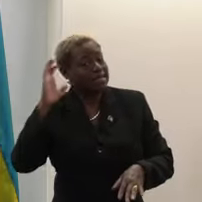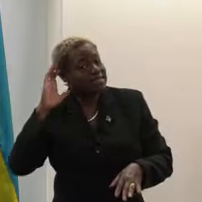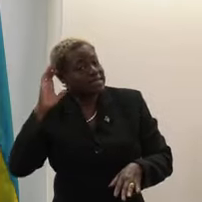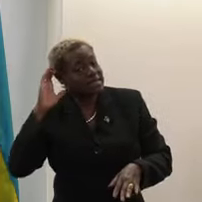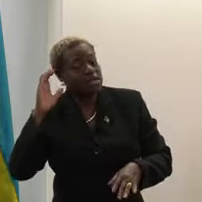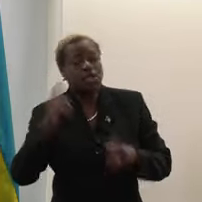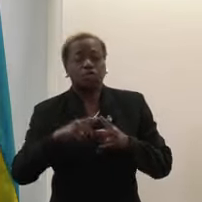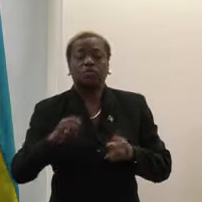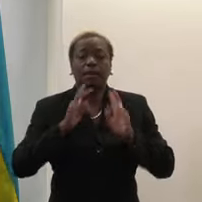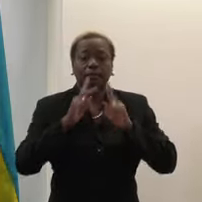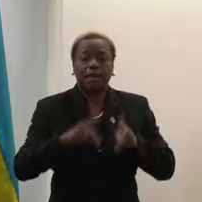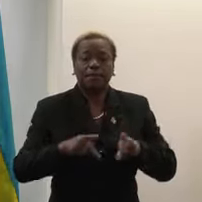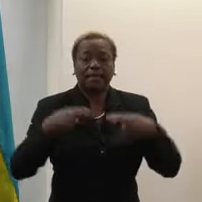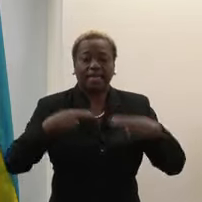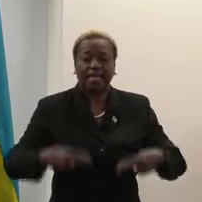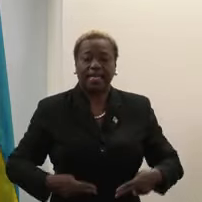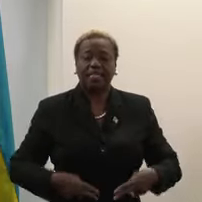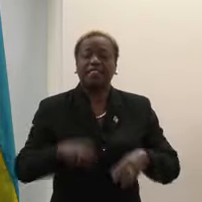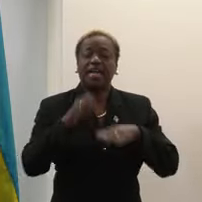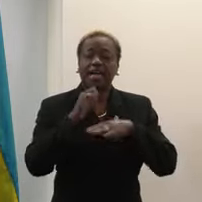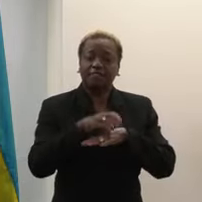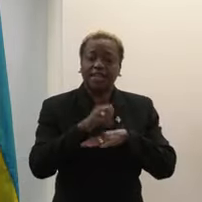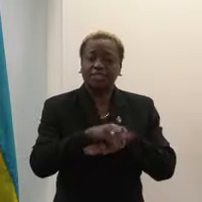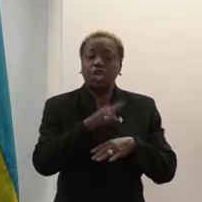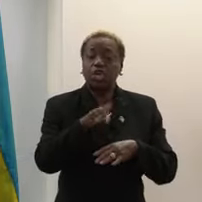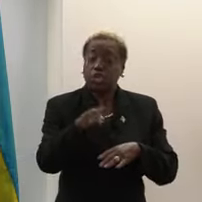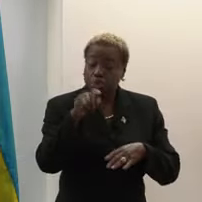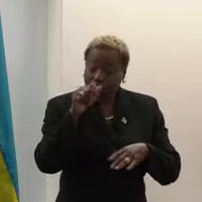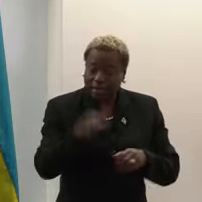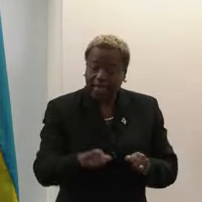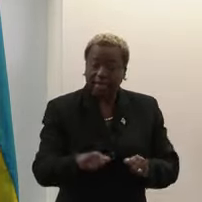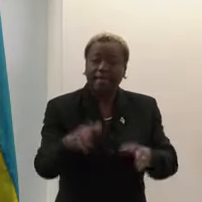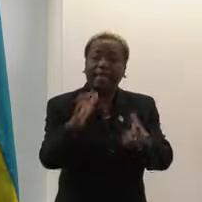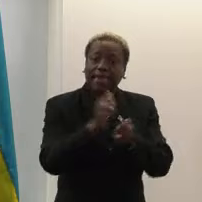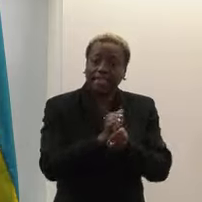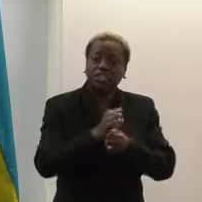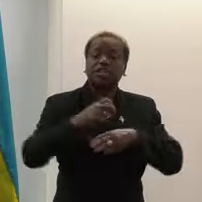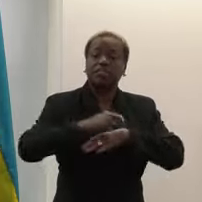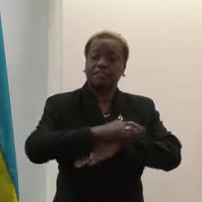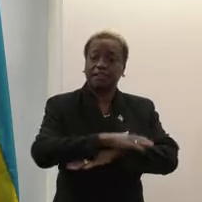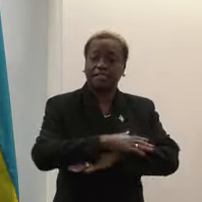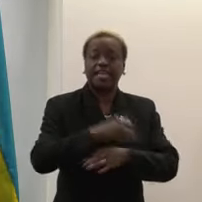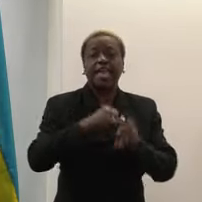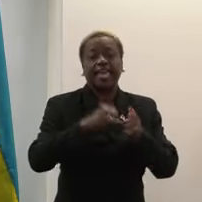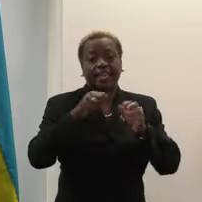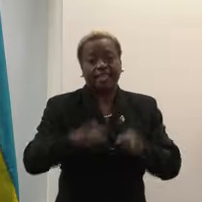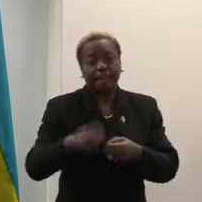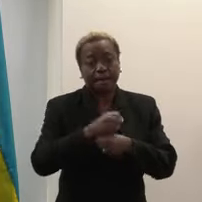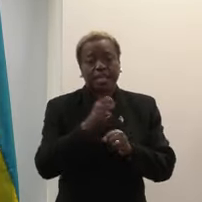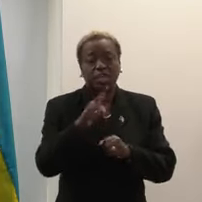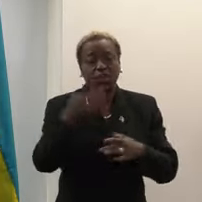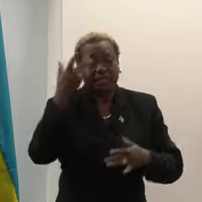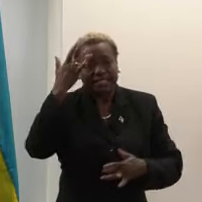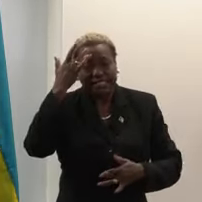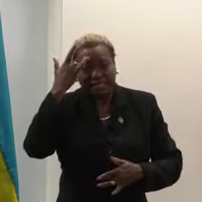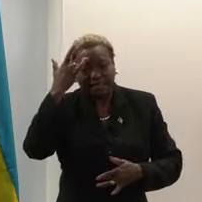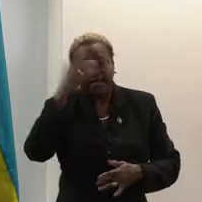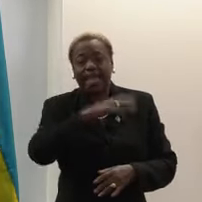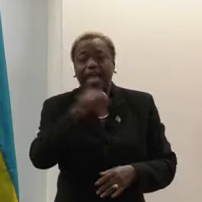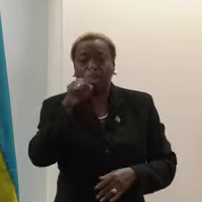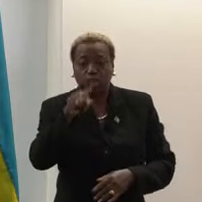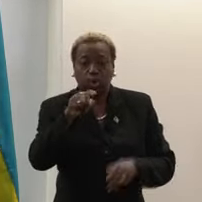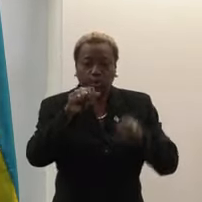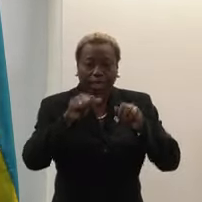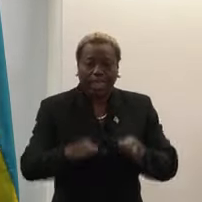health advice, you could catch the virus. It could make you sick, and you can